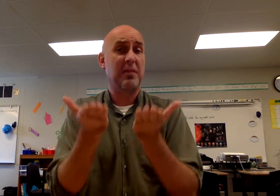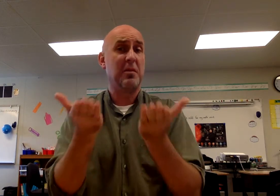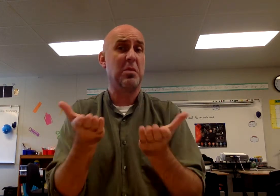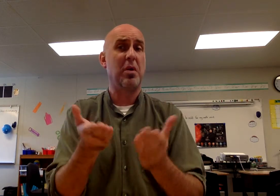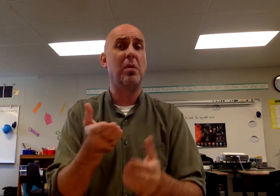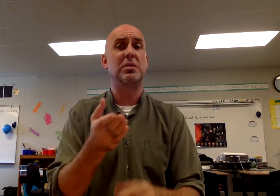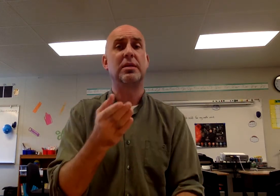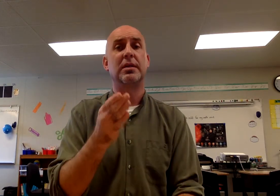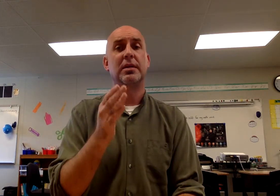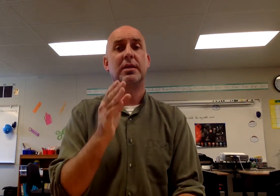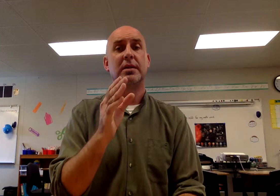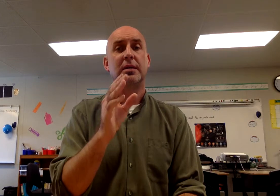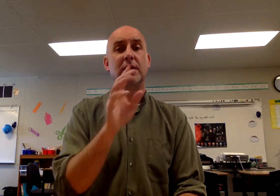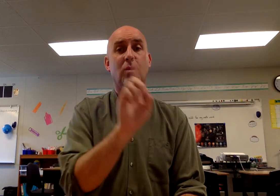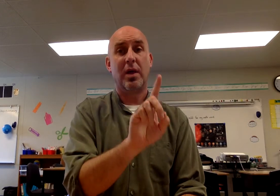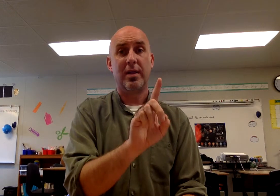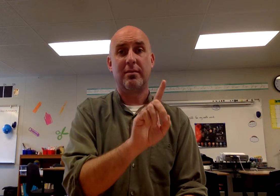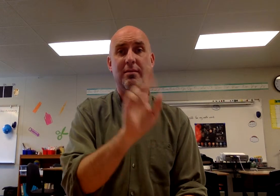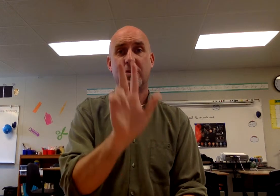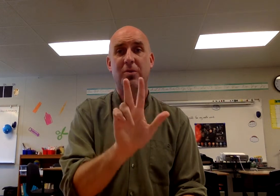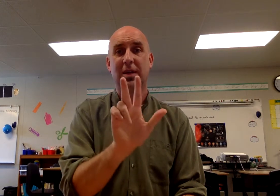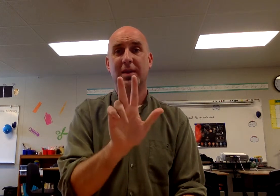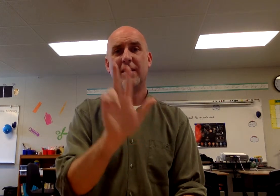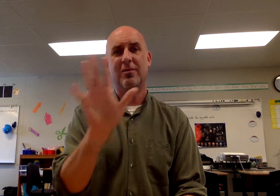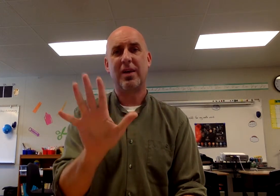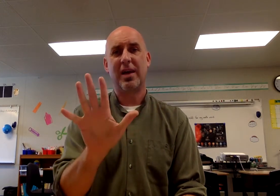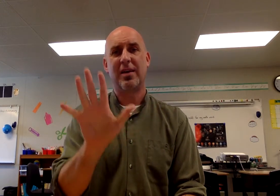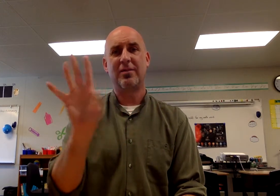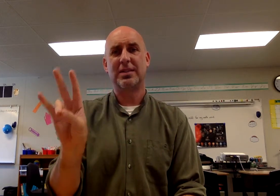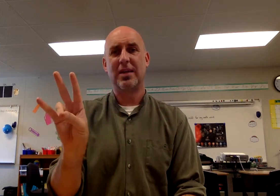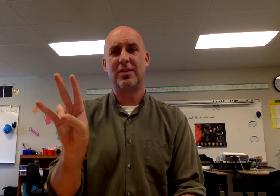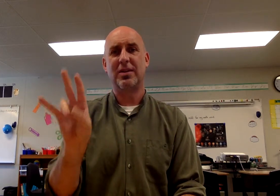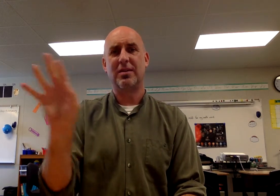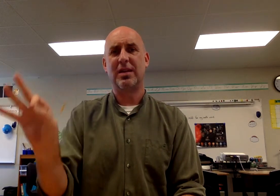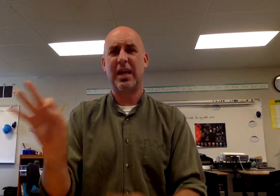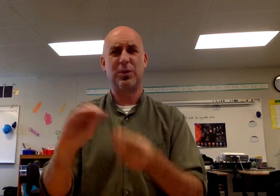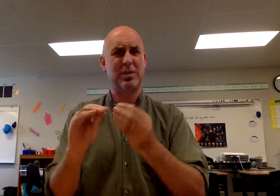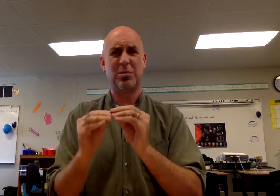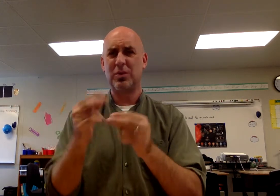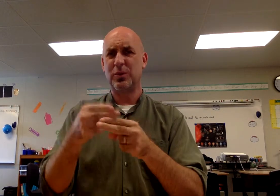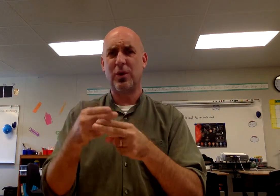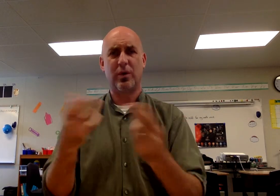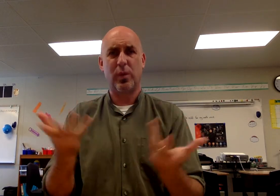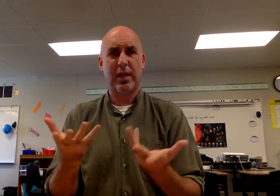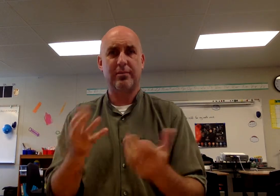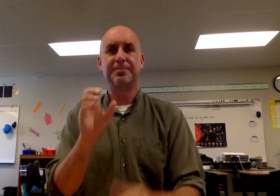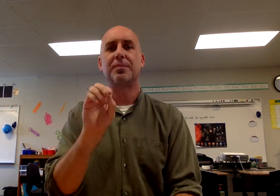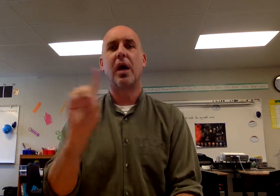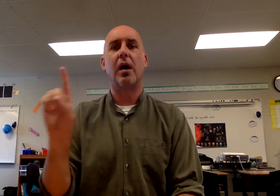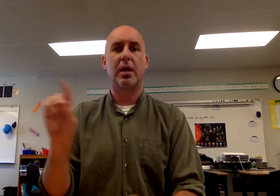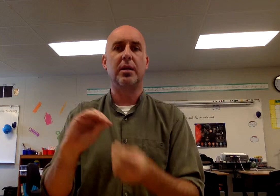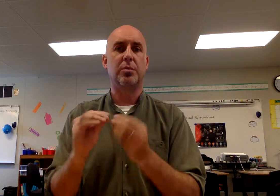them the prompt. 1, 3, 5, 7, 9. Those numbers are called what? Odd numbers.